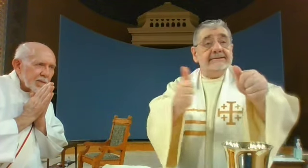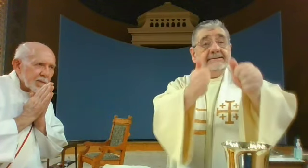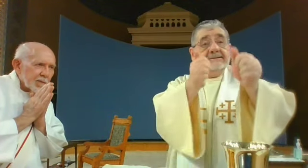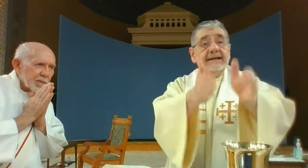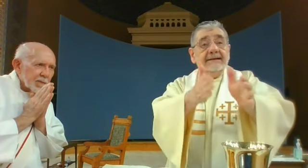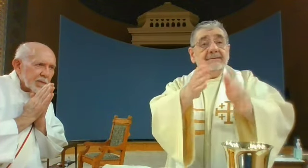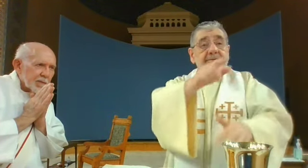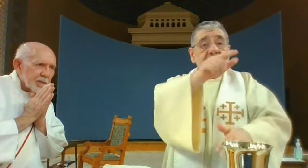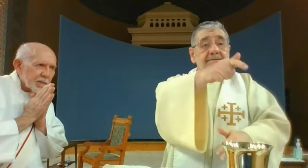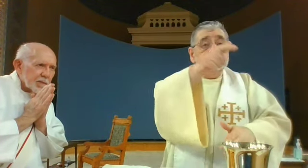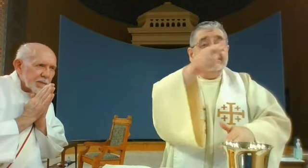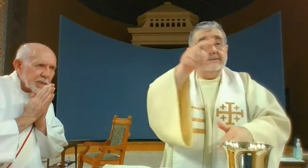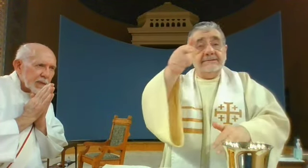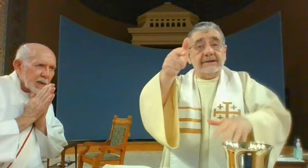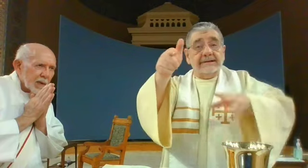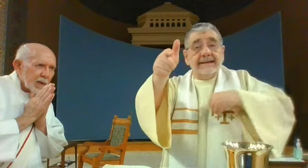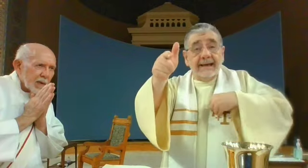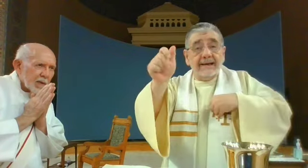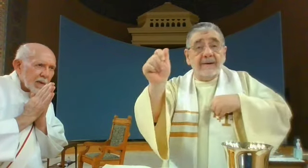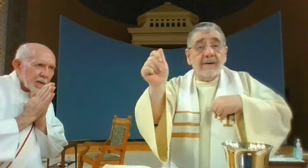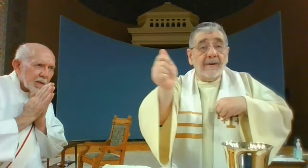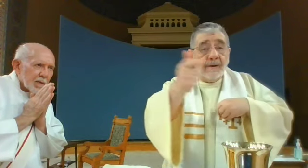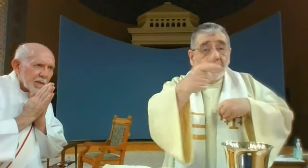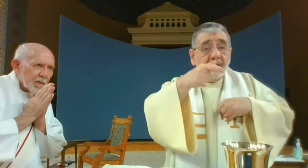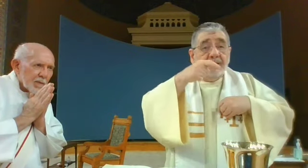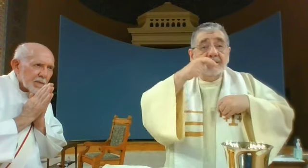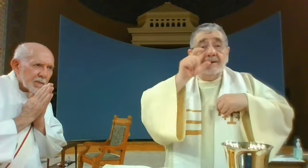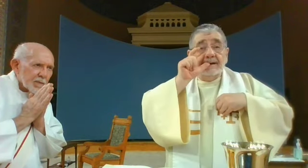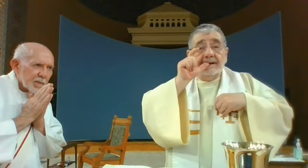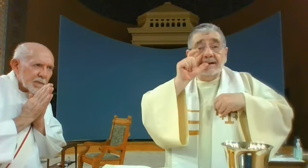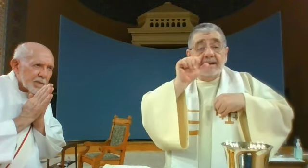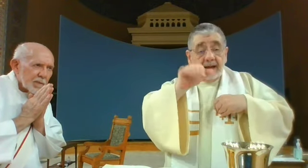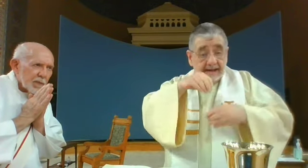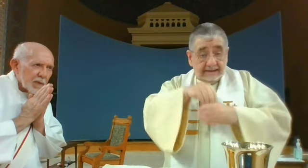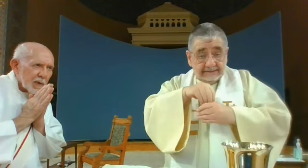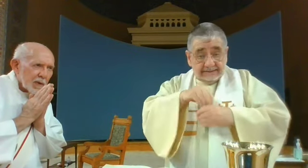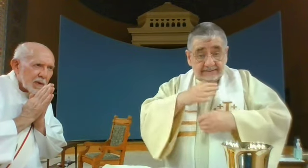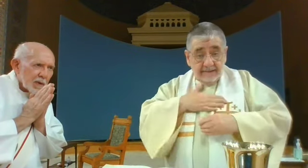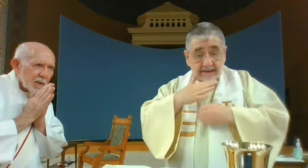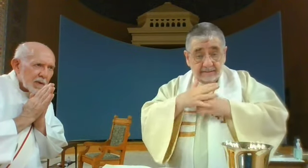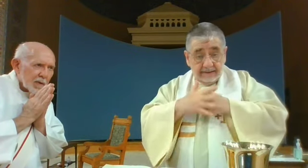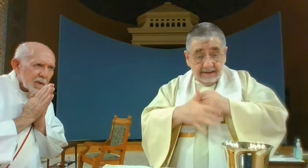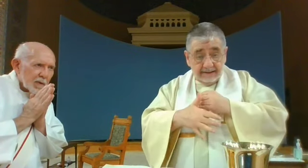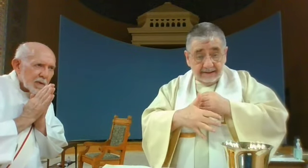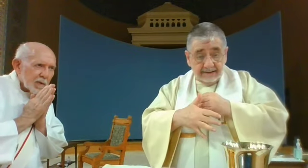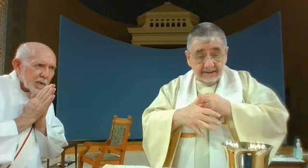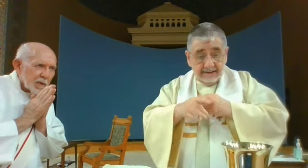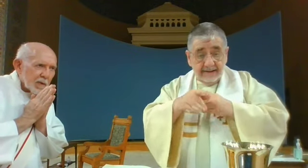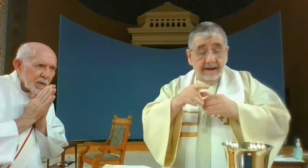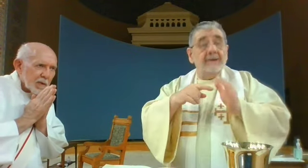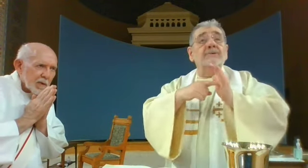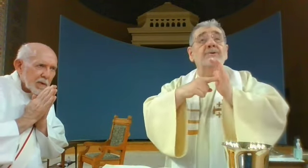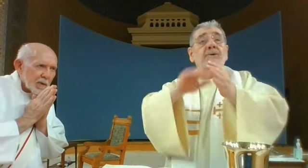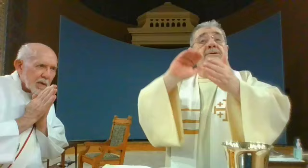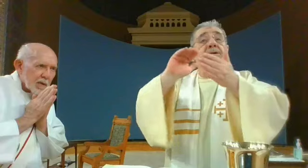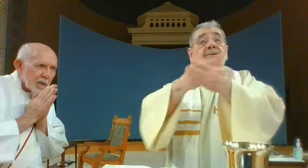his disciples, saying, Take this, all of you, and drink from it, for this is the chalice of my